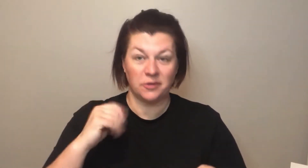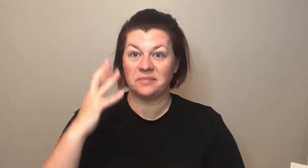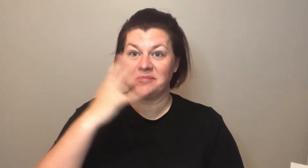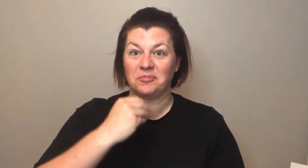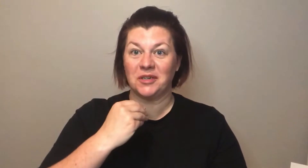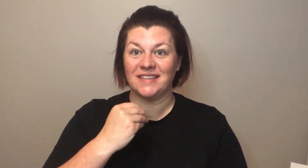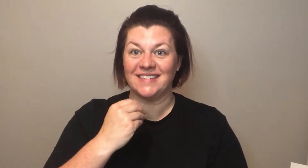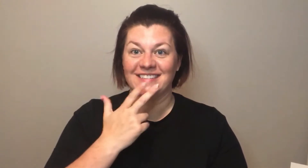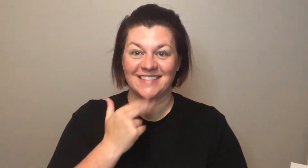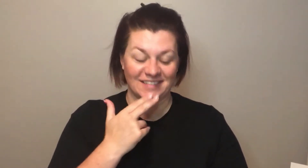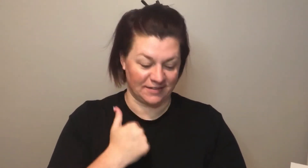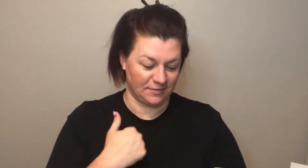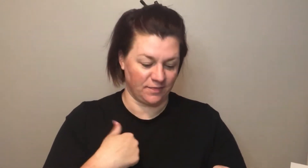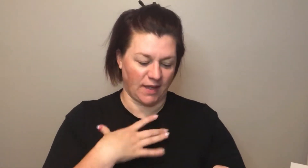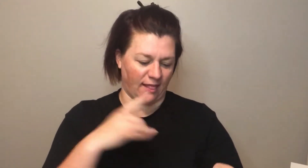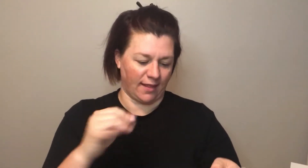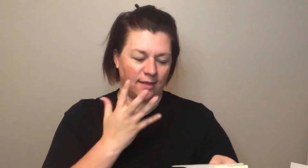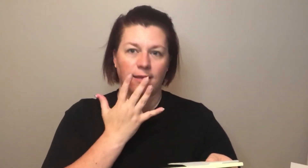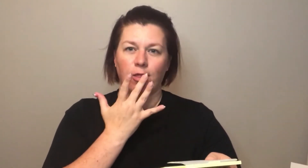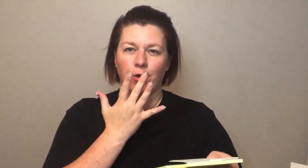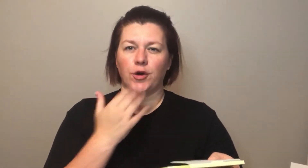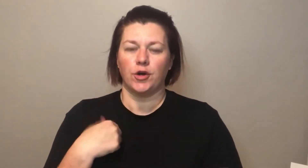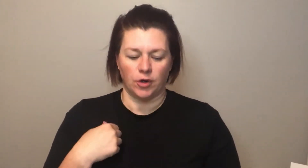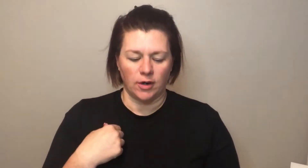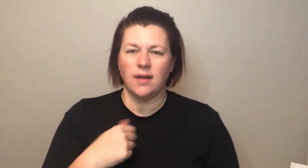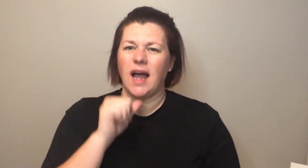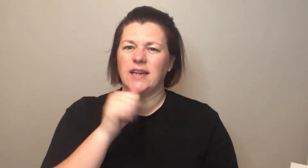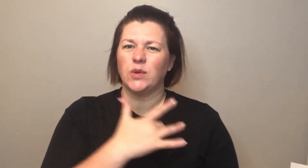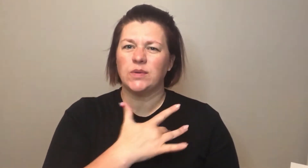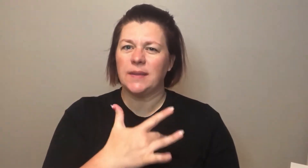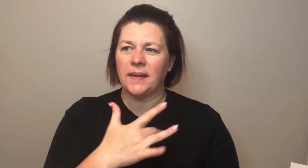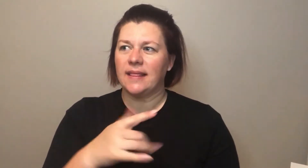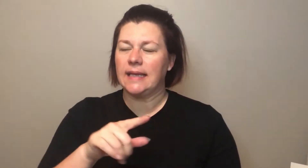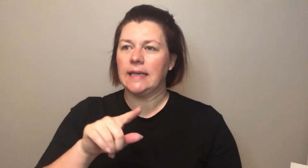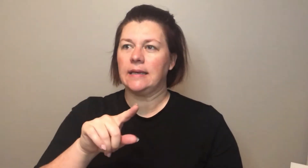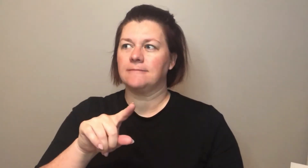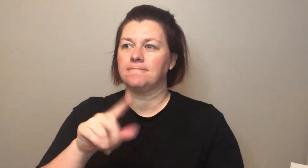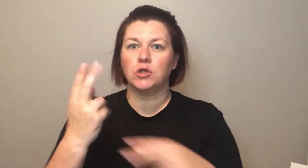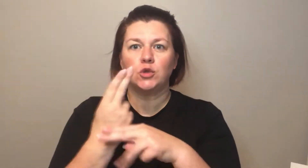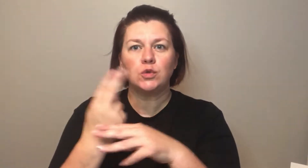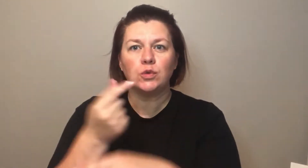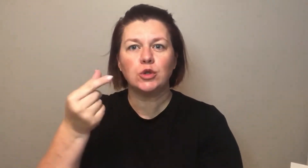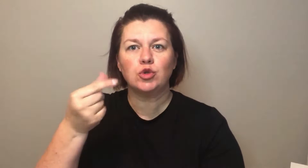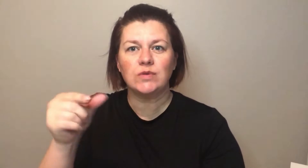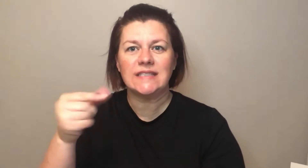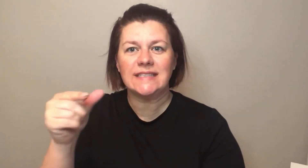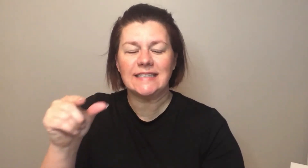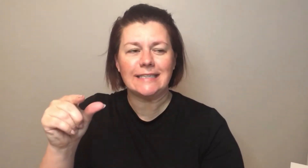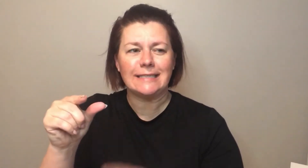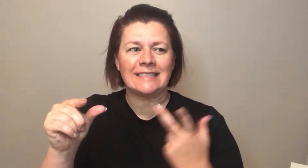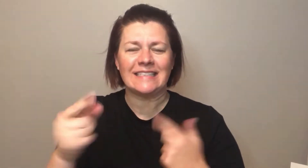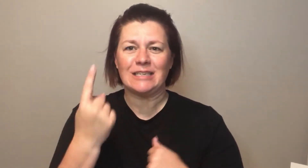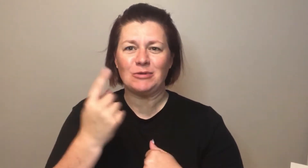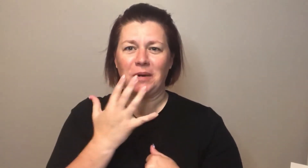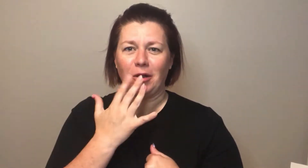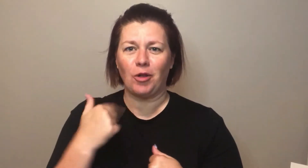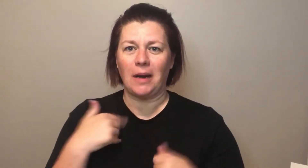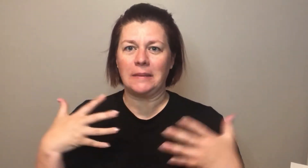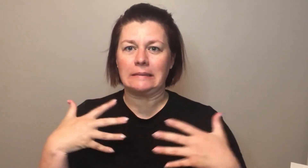more dense glitter, but it's cute. I really like this color story. Now, I don't typically gravitate toward green.